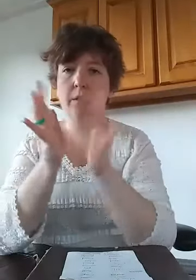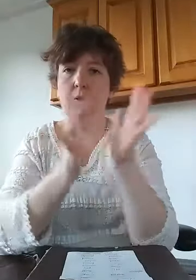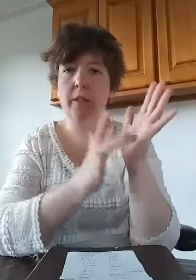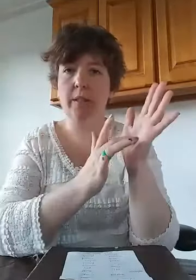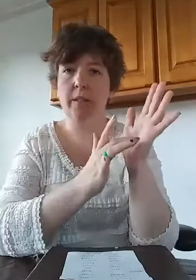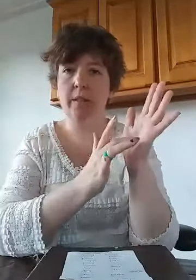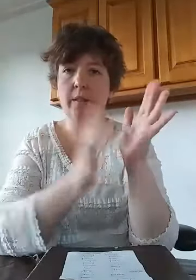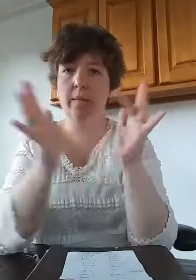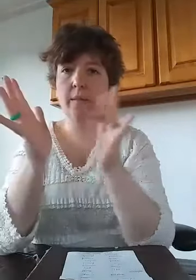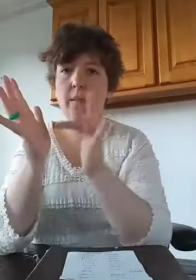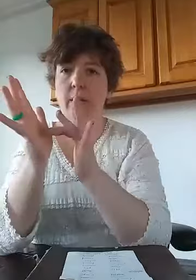Jesus.